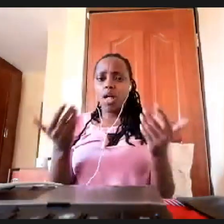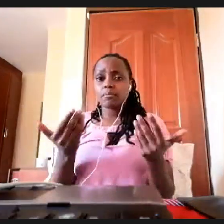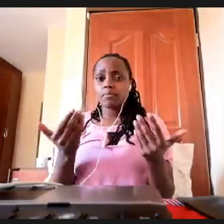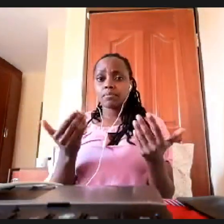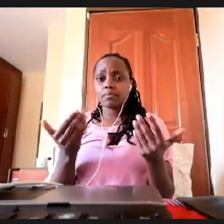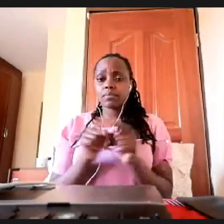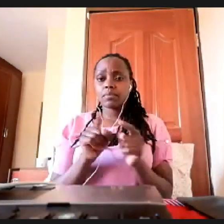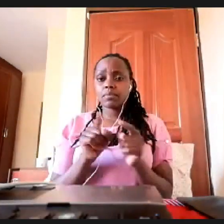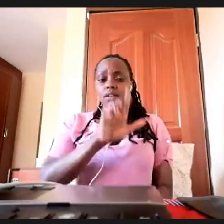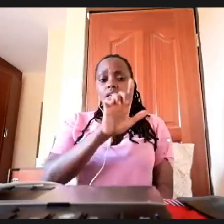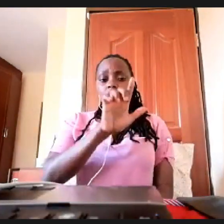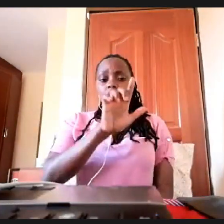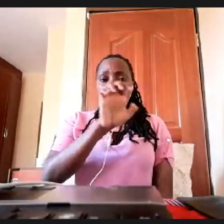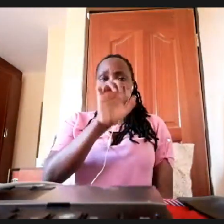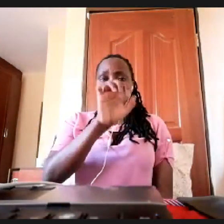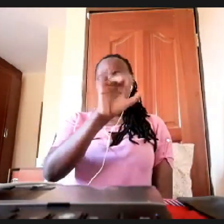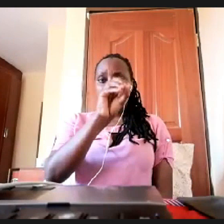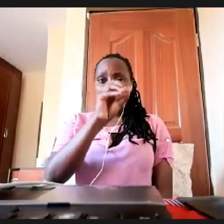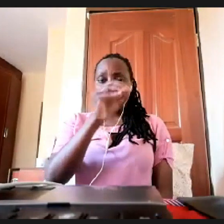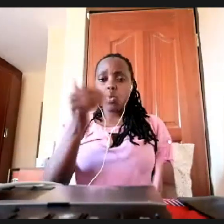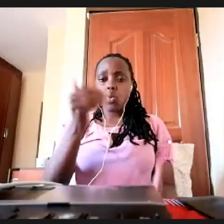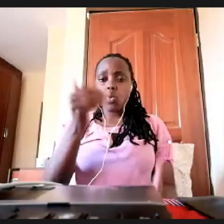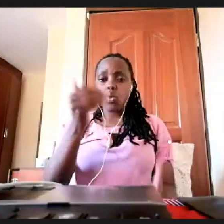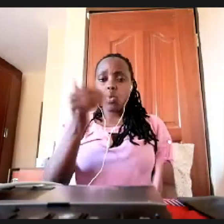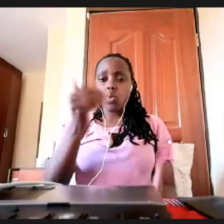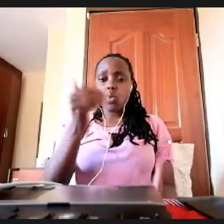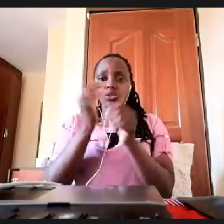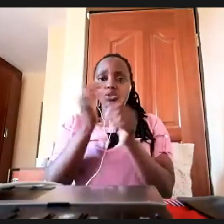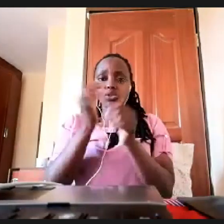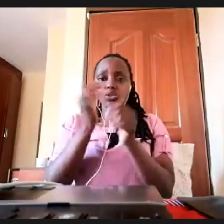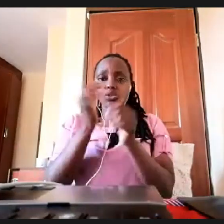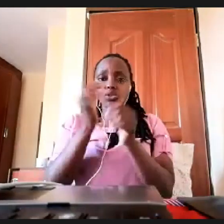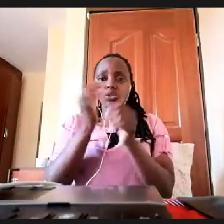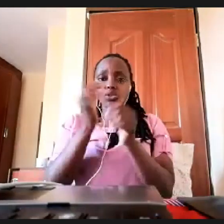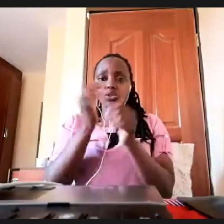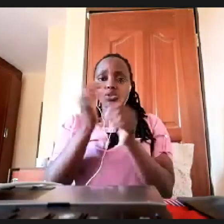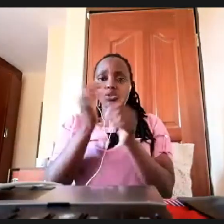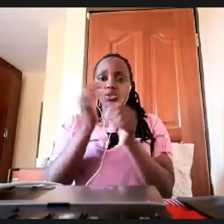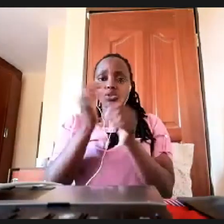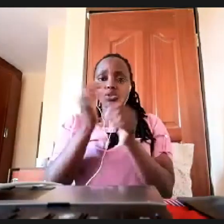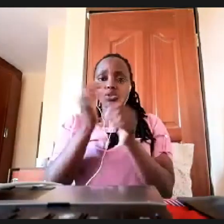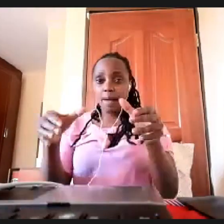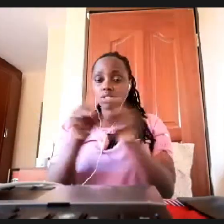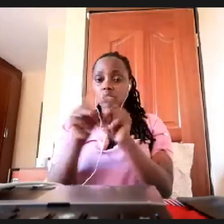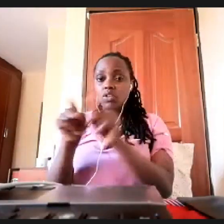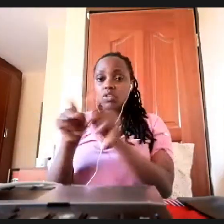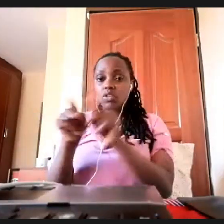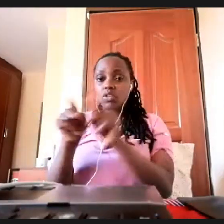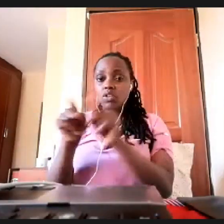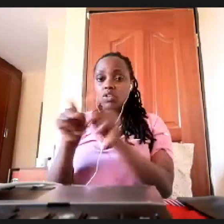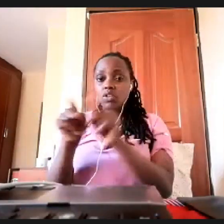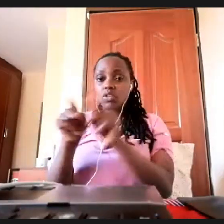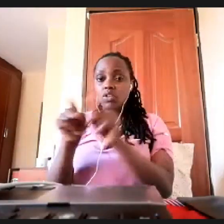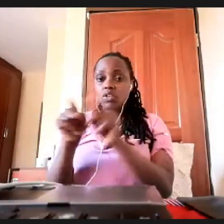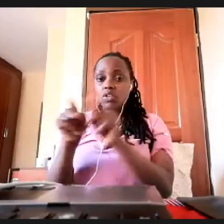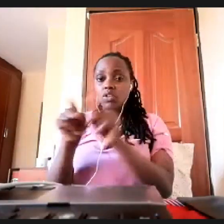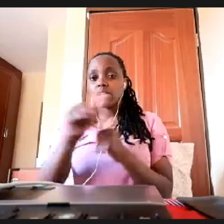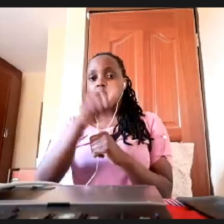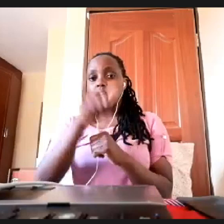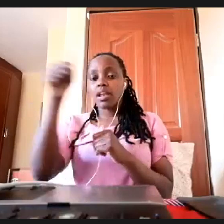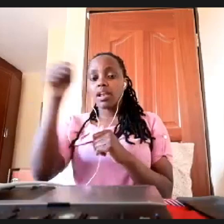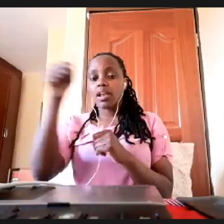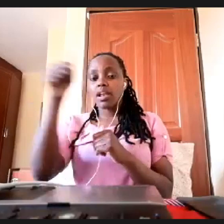of rail where we got most of the children in the child rights clubs or the other child groupings in other